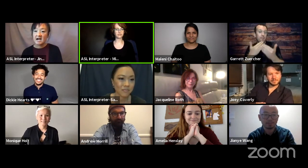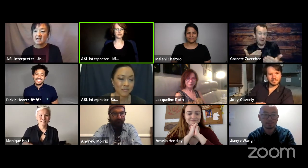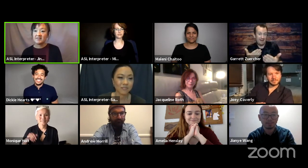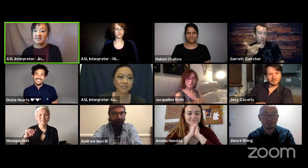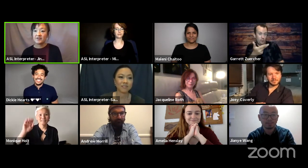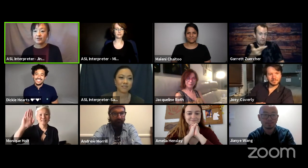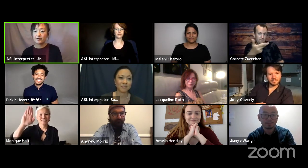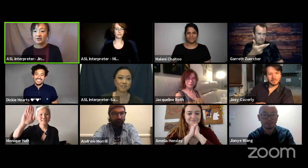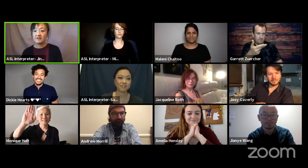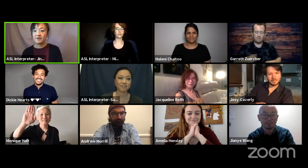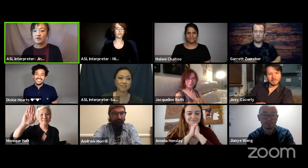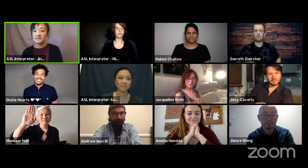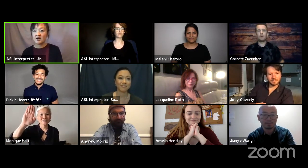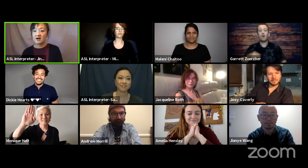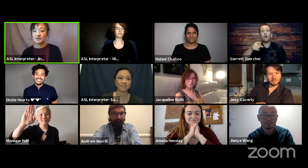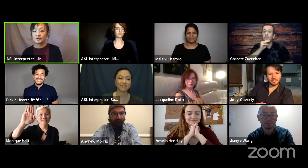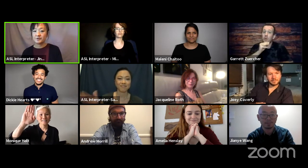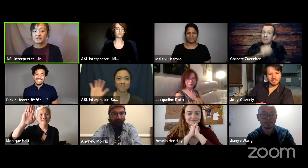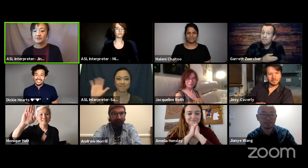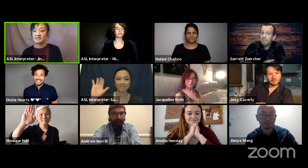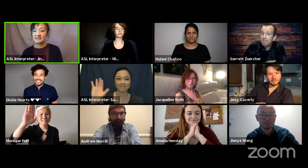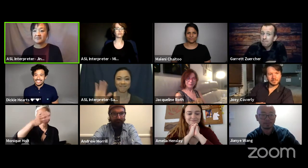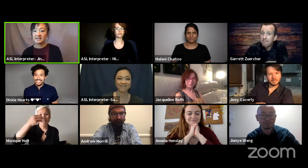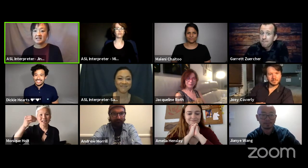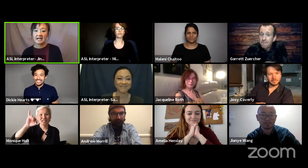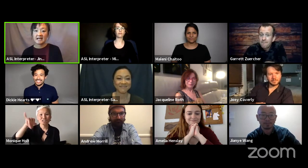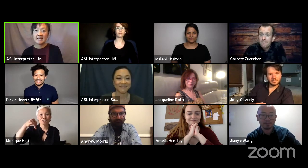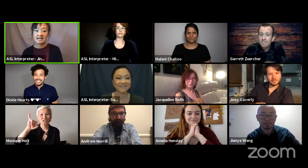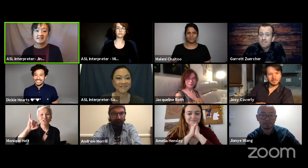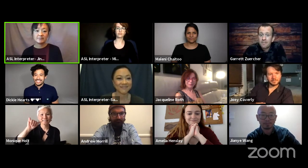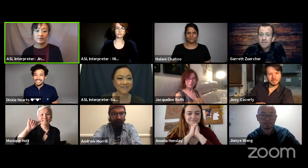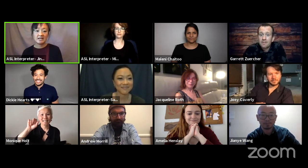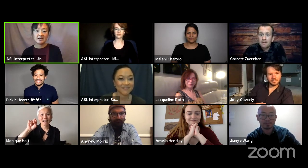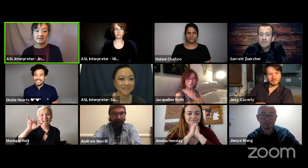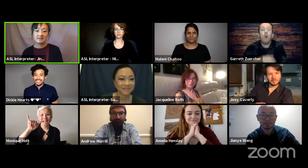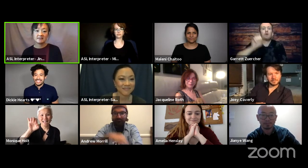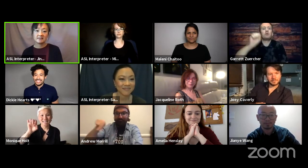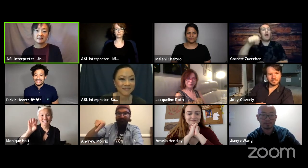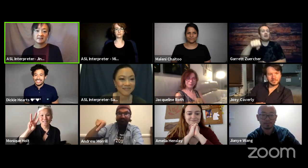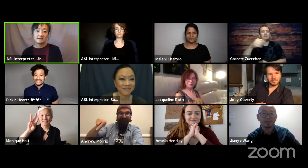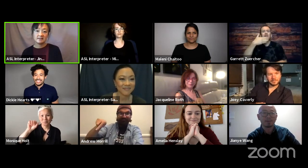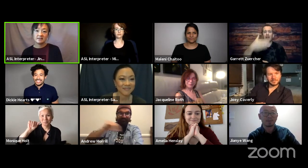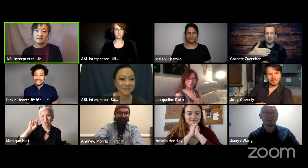And the other three folks are our interpreters for this evening, and Monique.